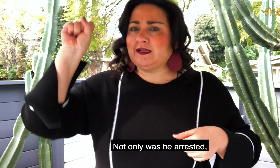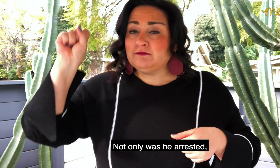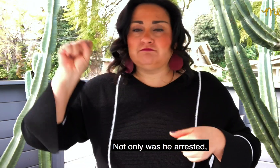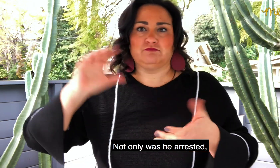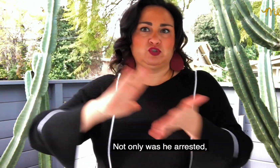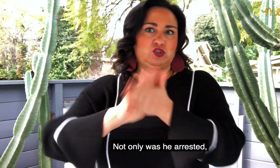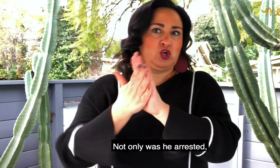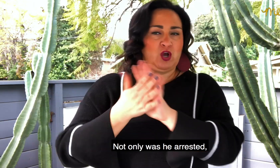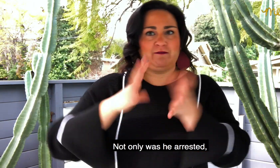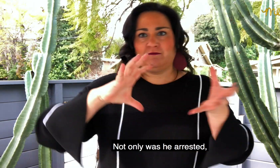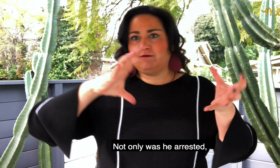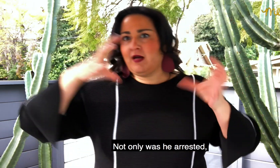Not only was he arrested,